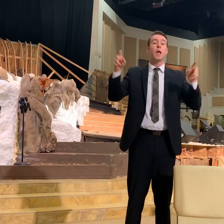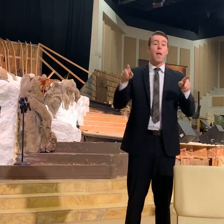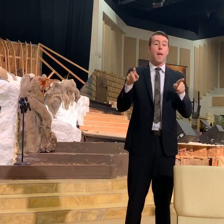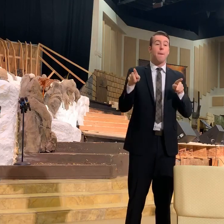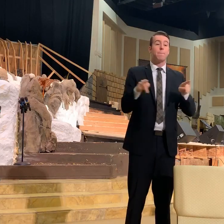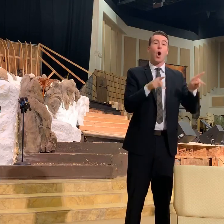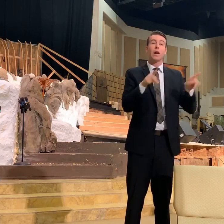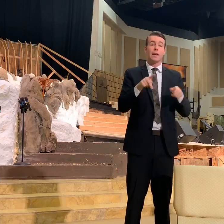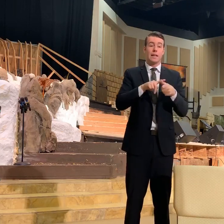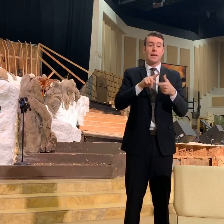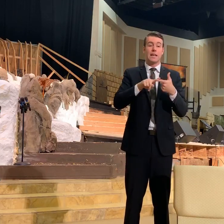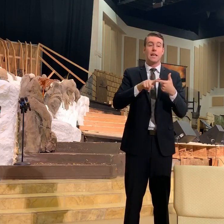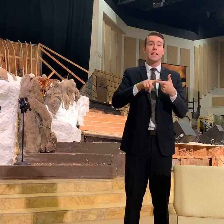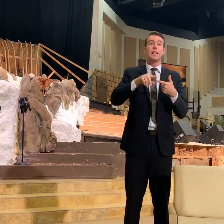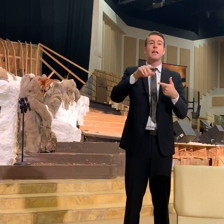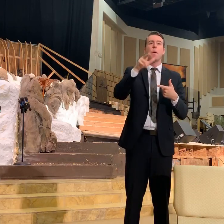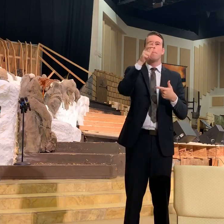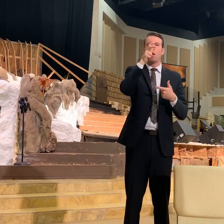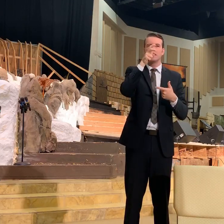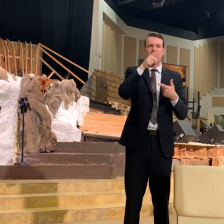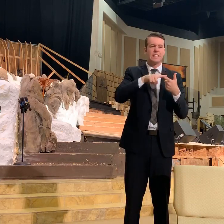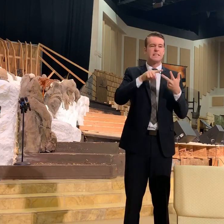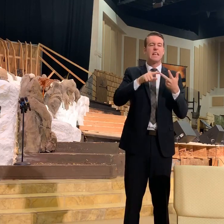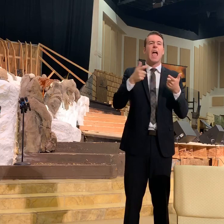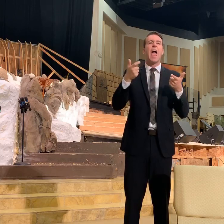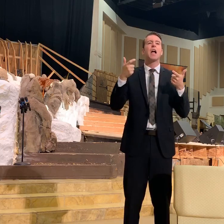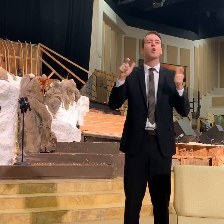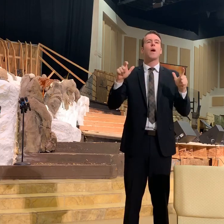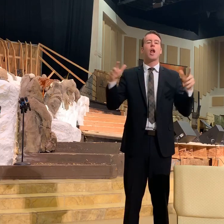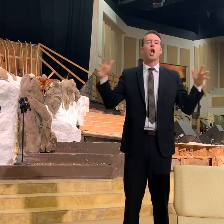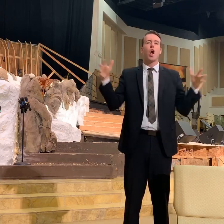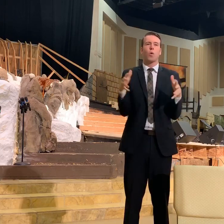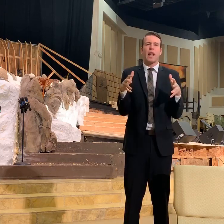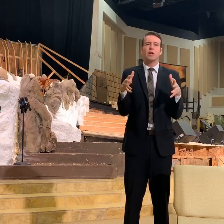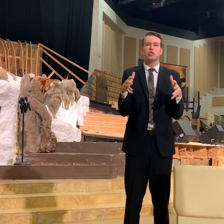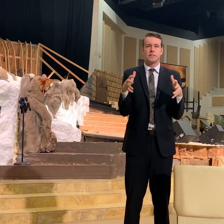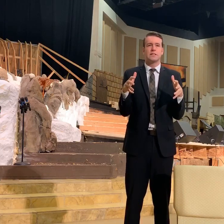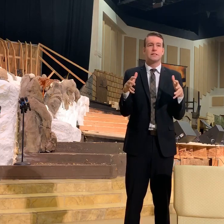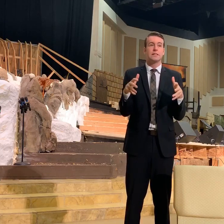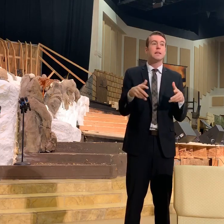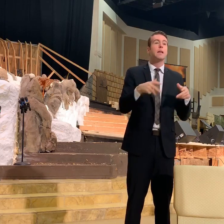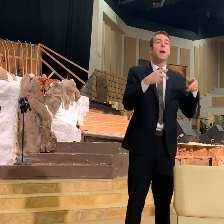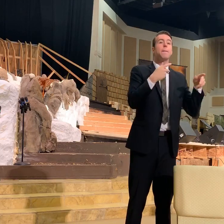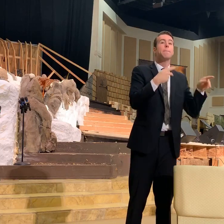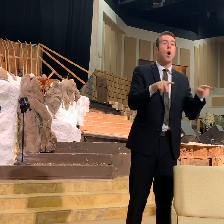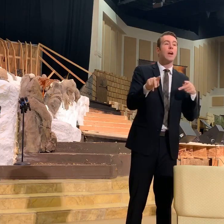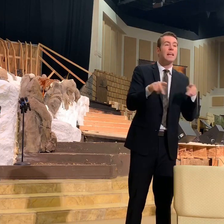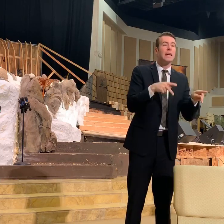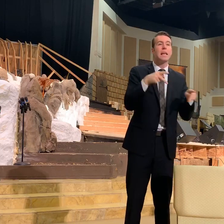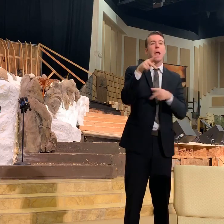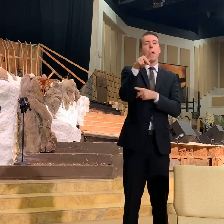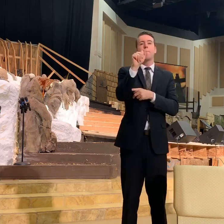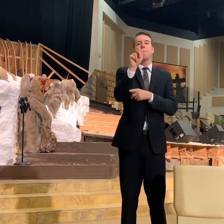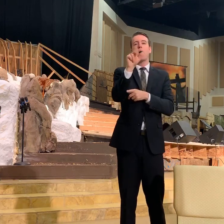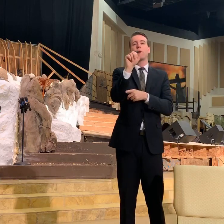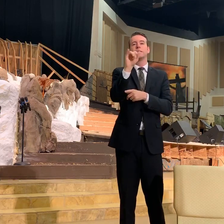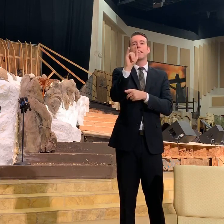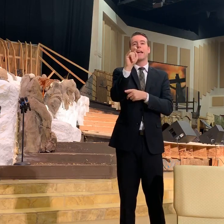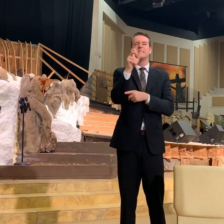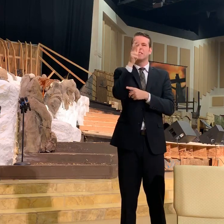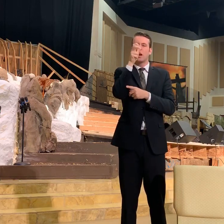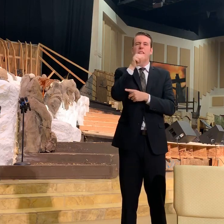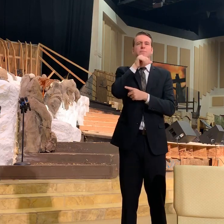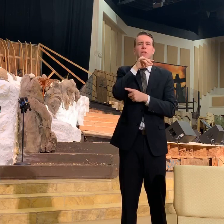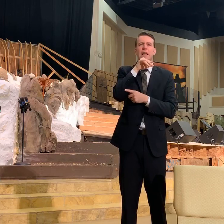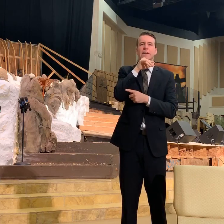Parasites, and Great Congregations. party parasites and strain